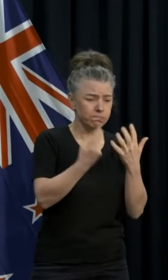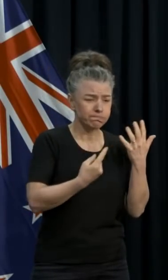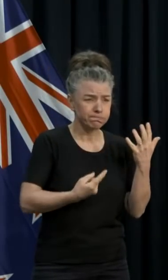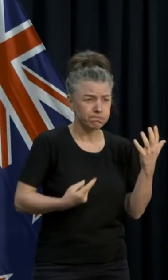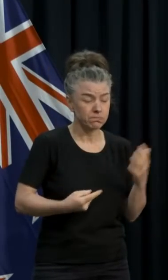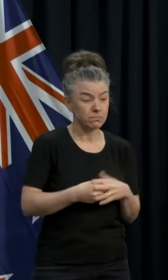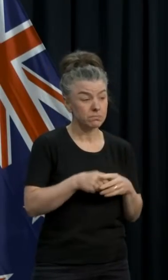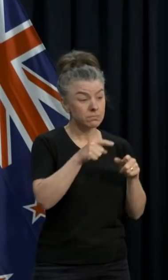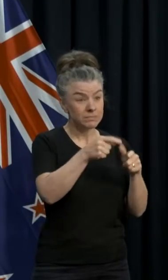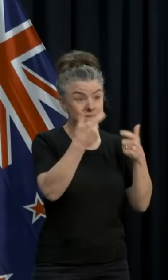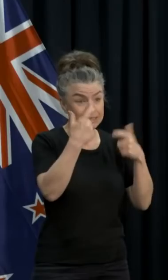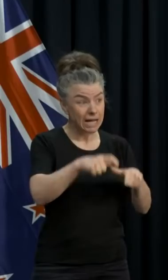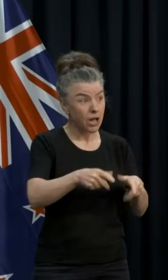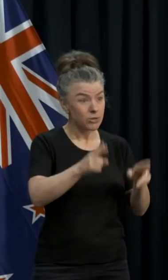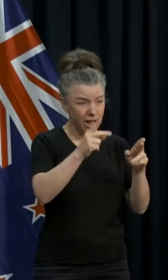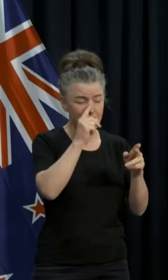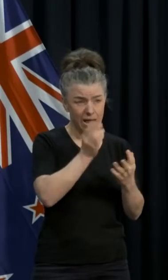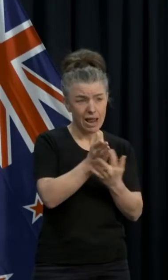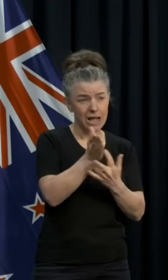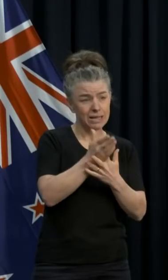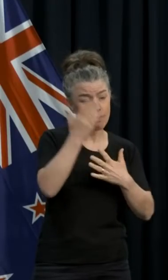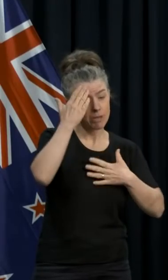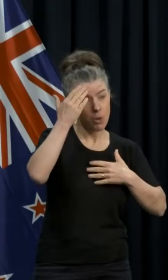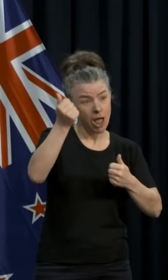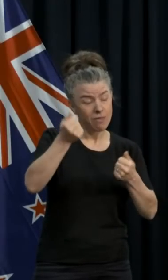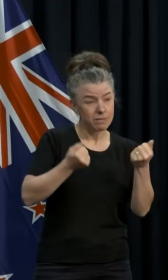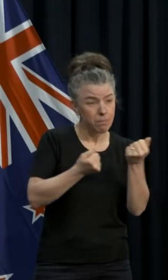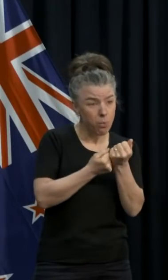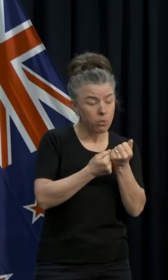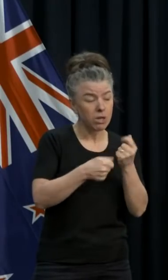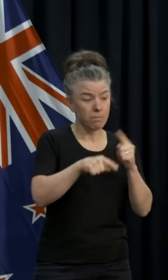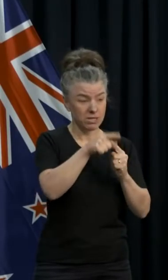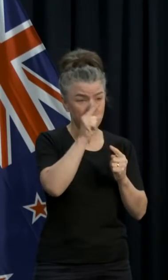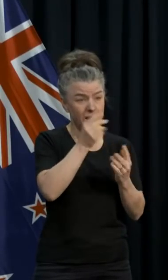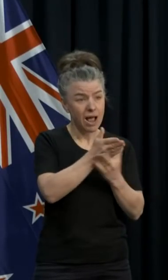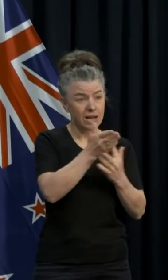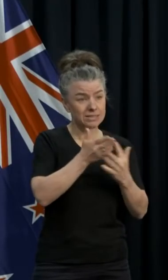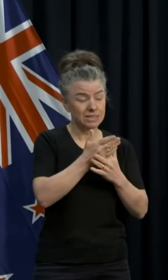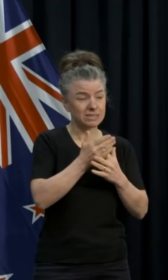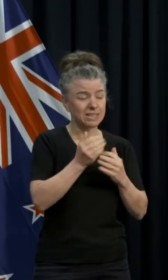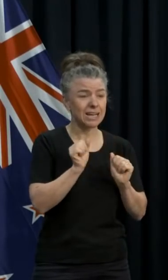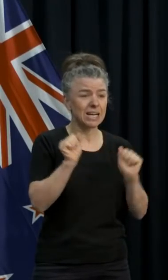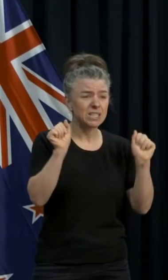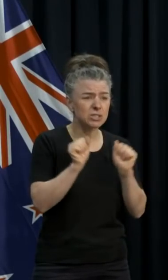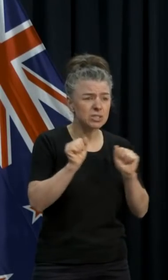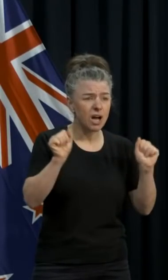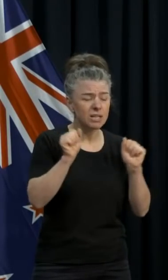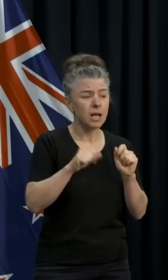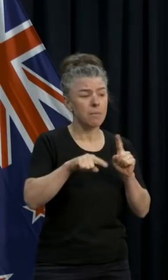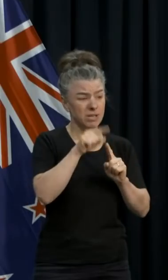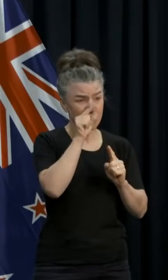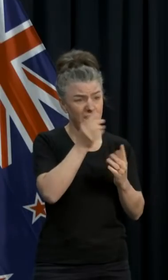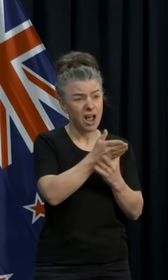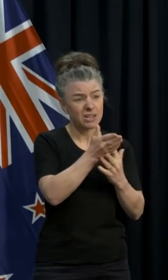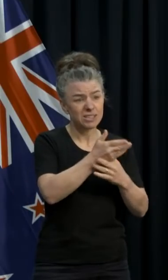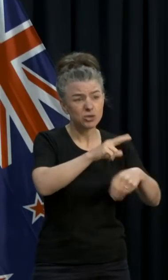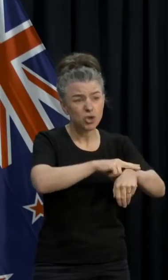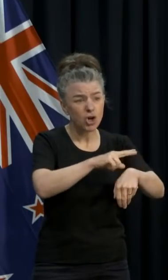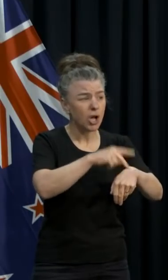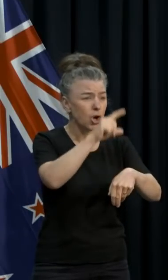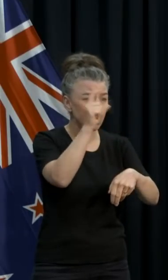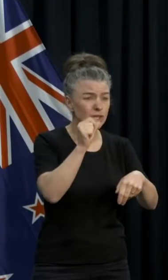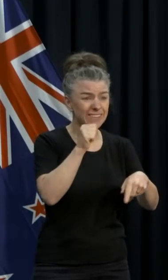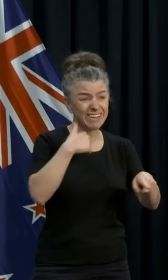health support, managed physical activity, and access to primary health care during the course of their stay.